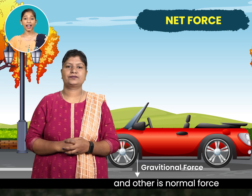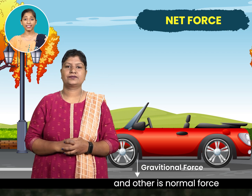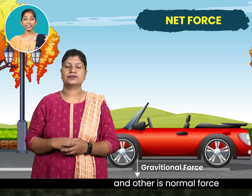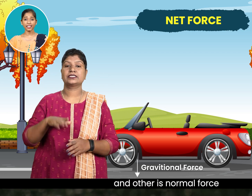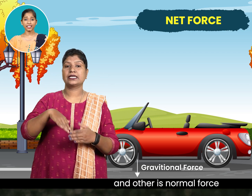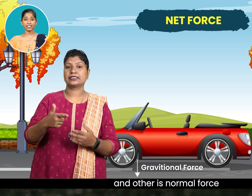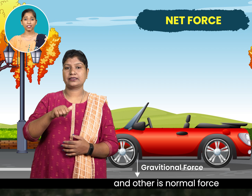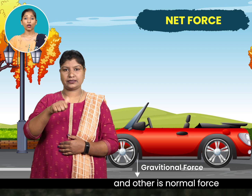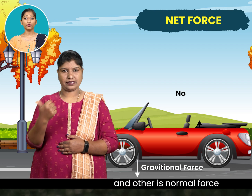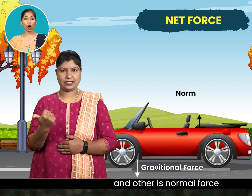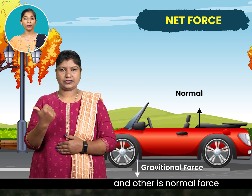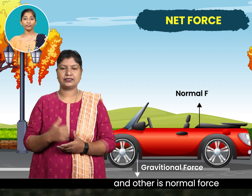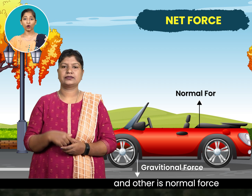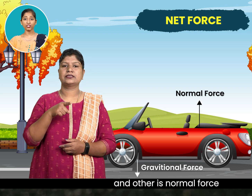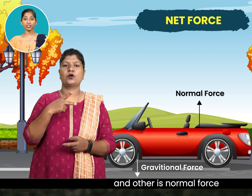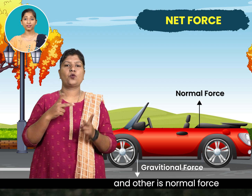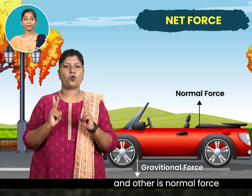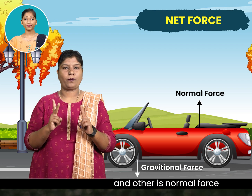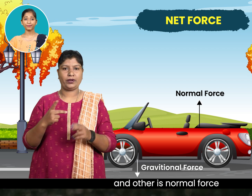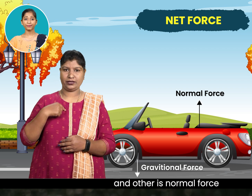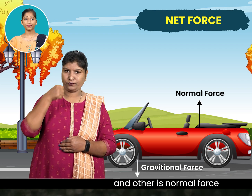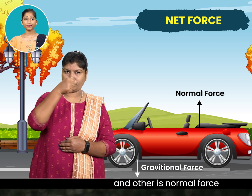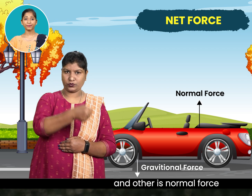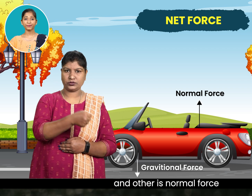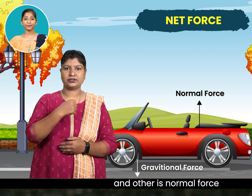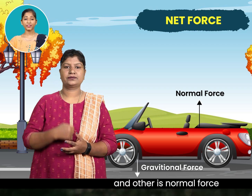and the other is normal force,